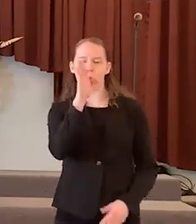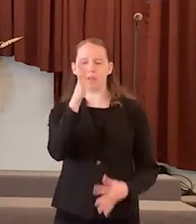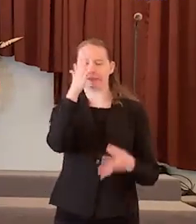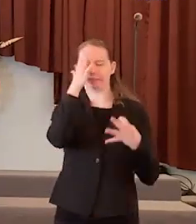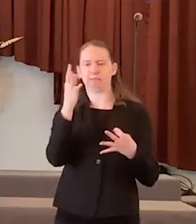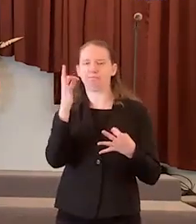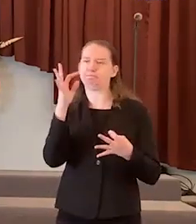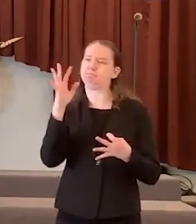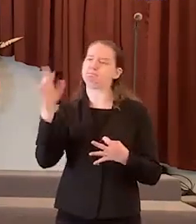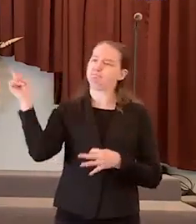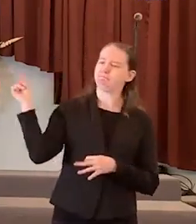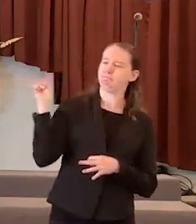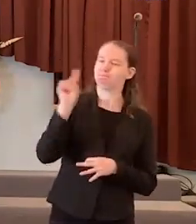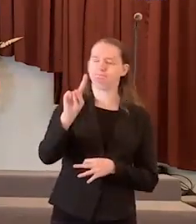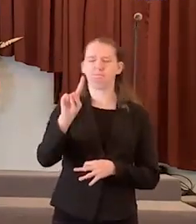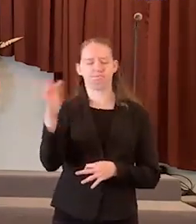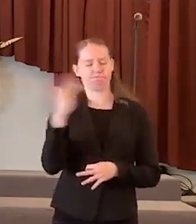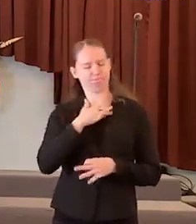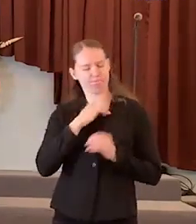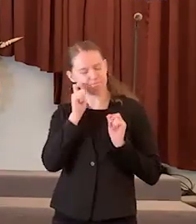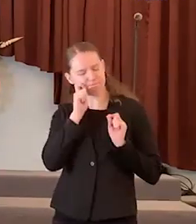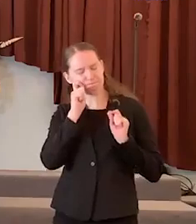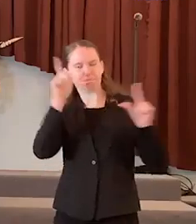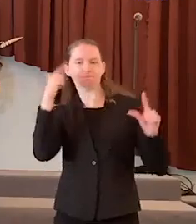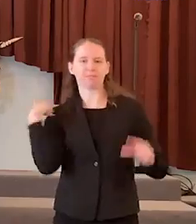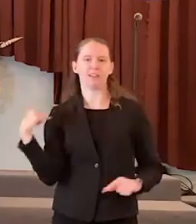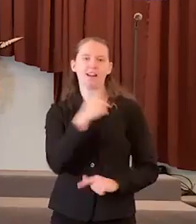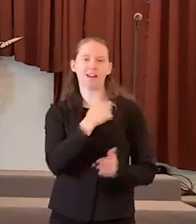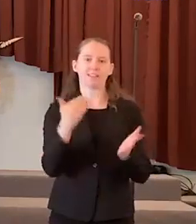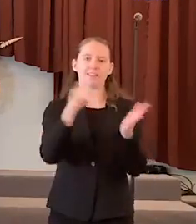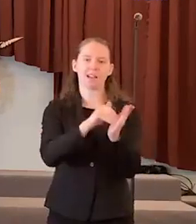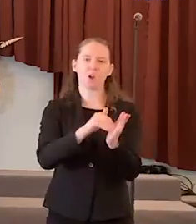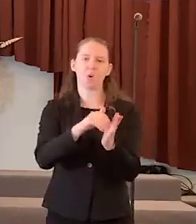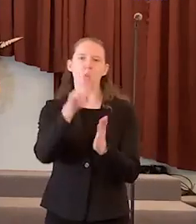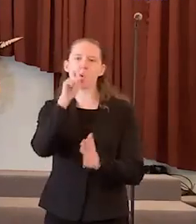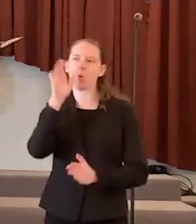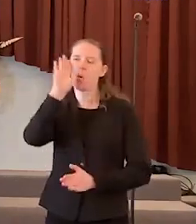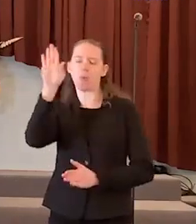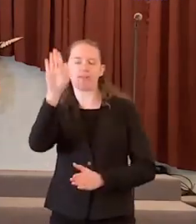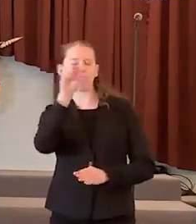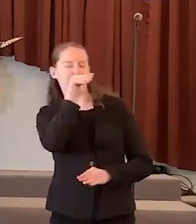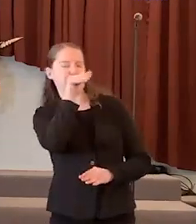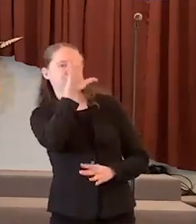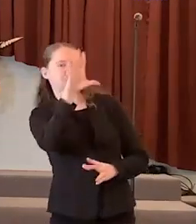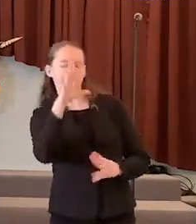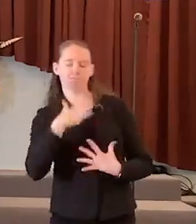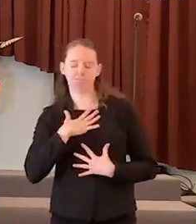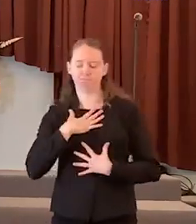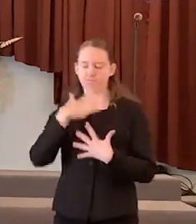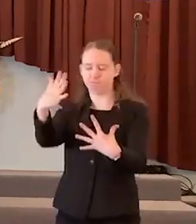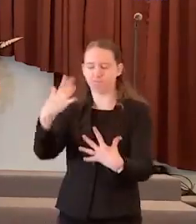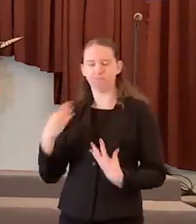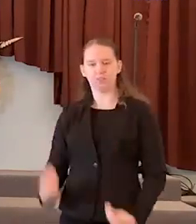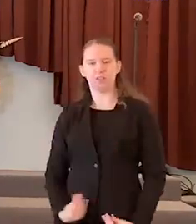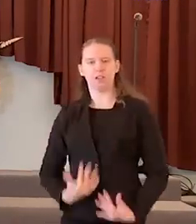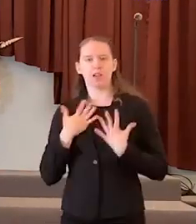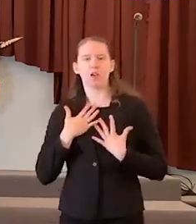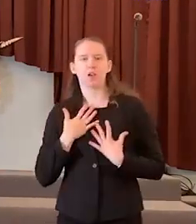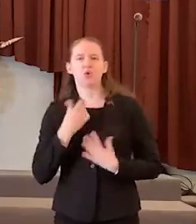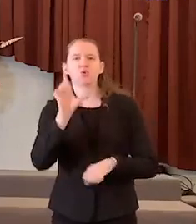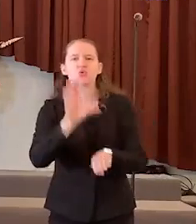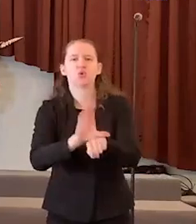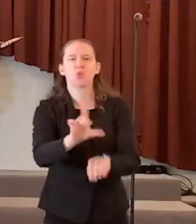and awaken us? Who will be the one who will come along and breathe life into us? Who is in? Where is